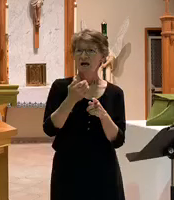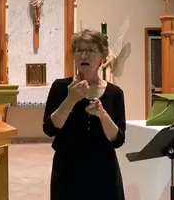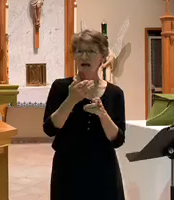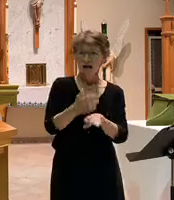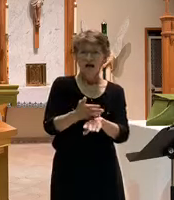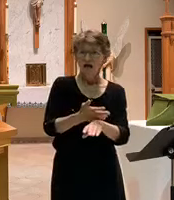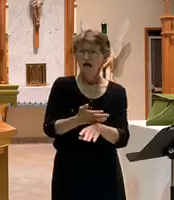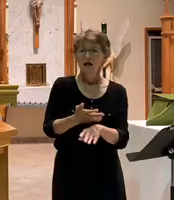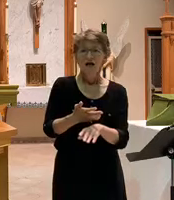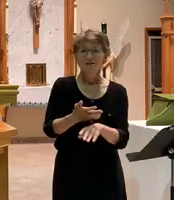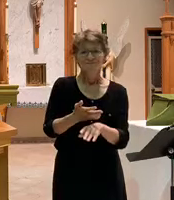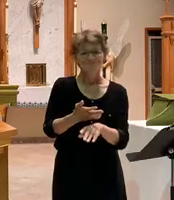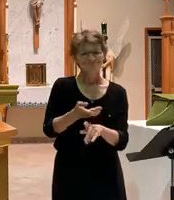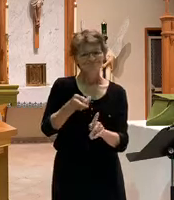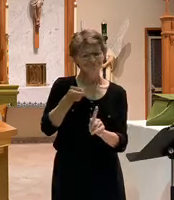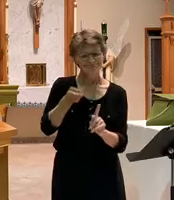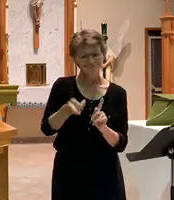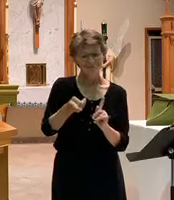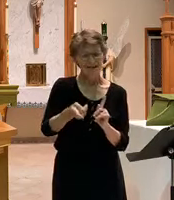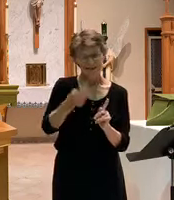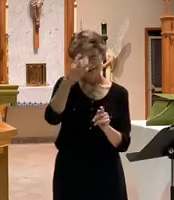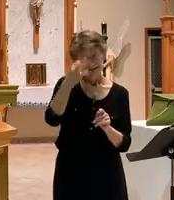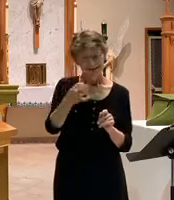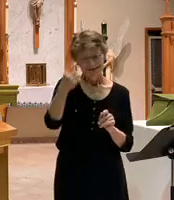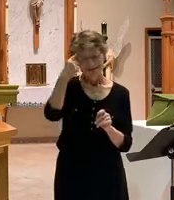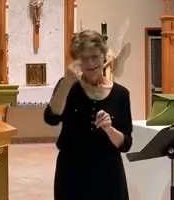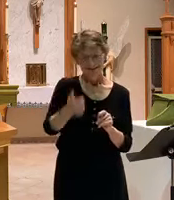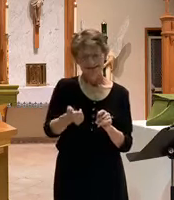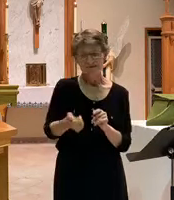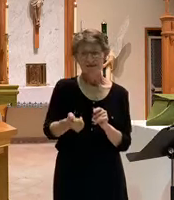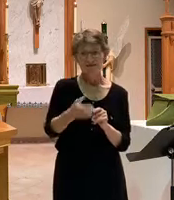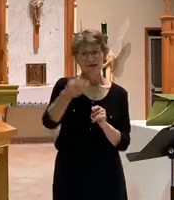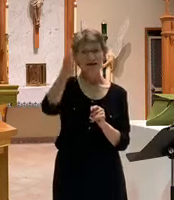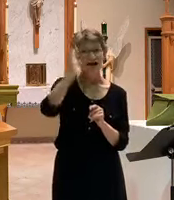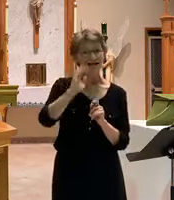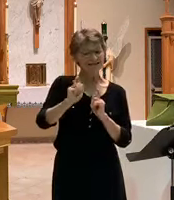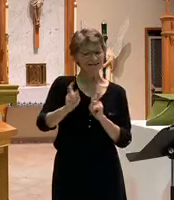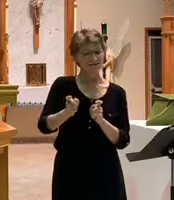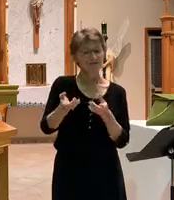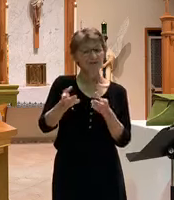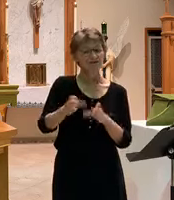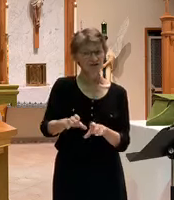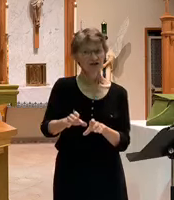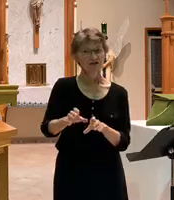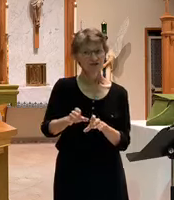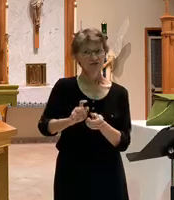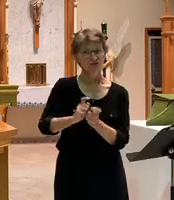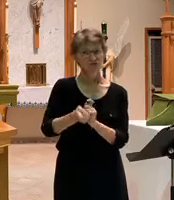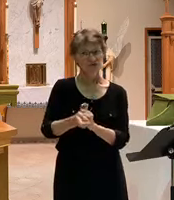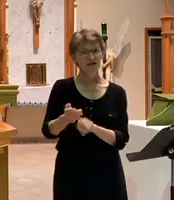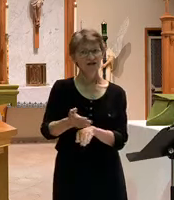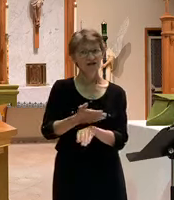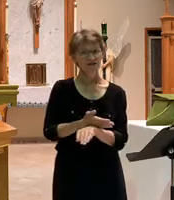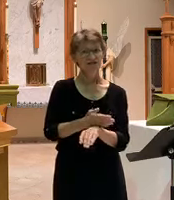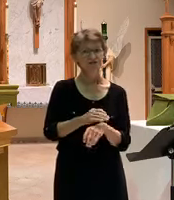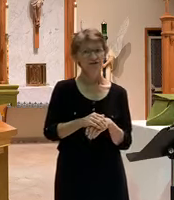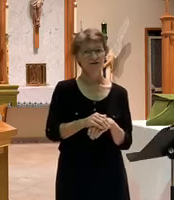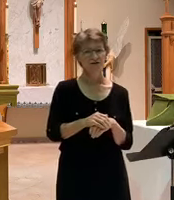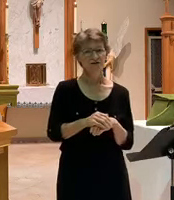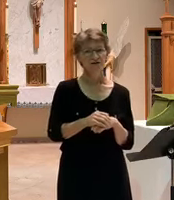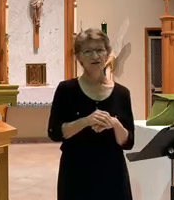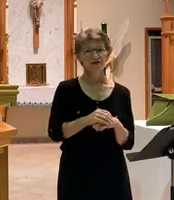not is up to them. But God in his goodness and his mercy is giving them the chance. In the